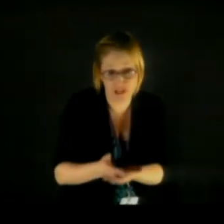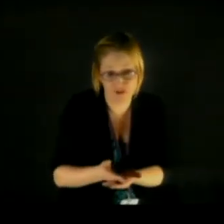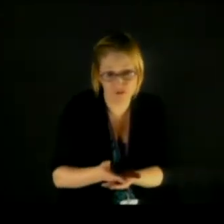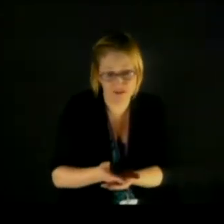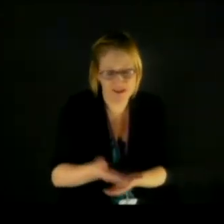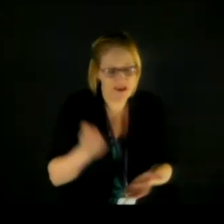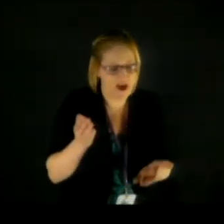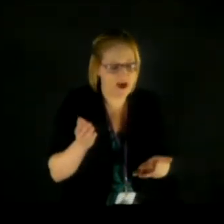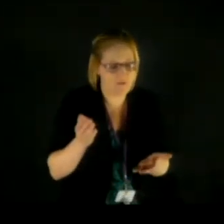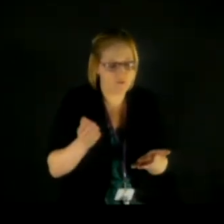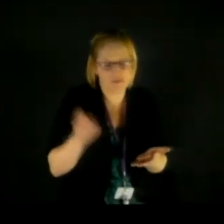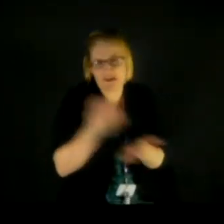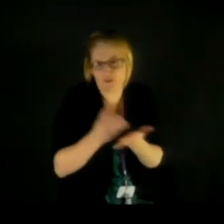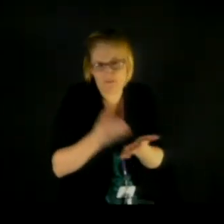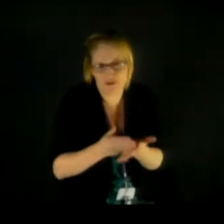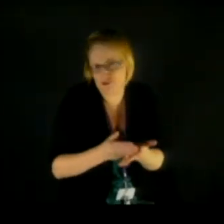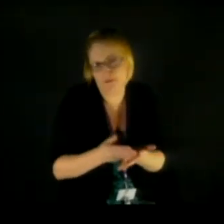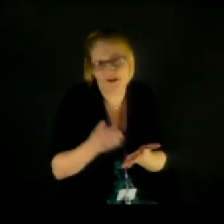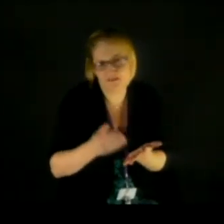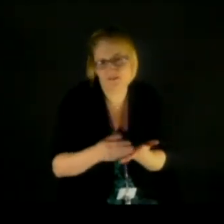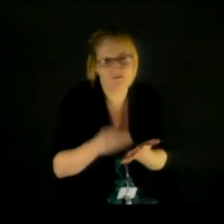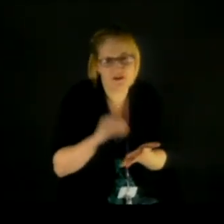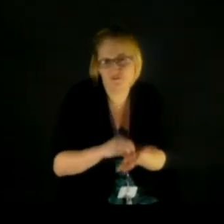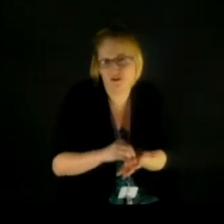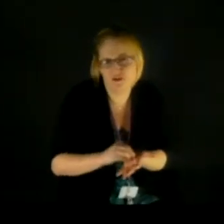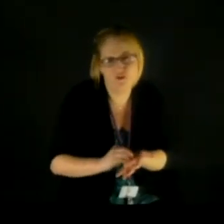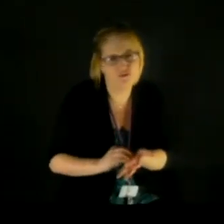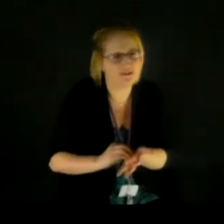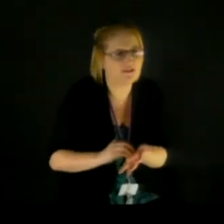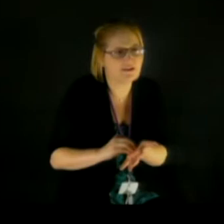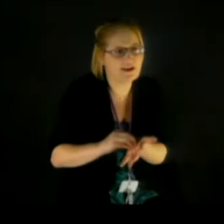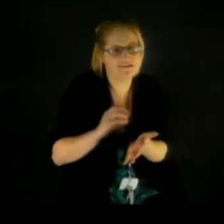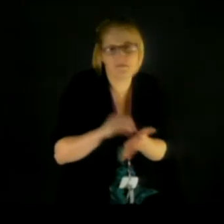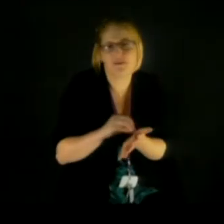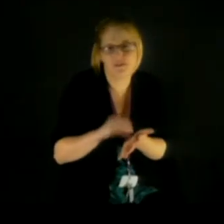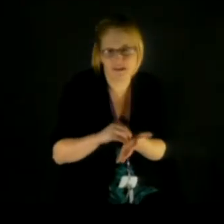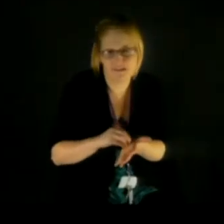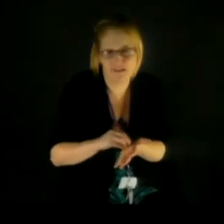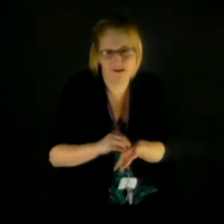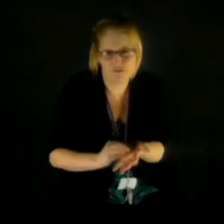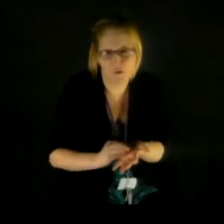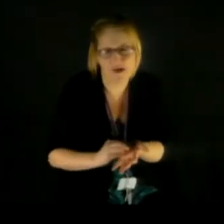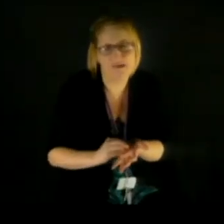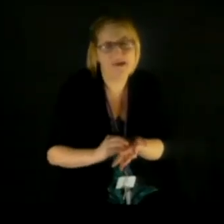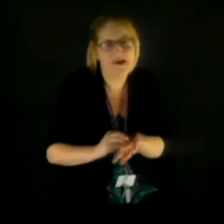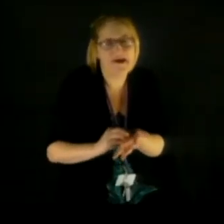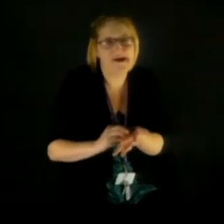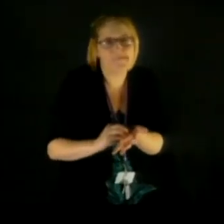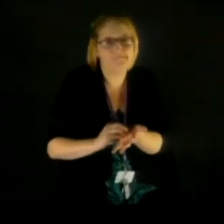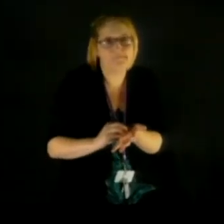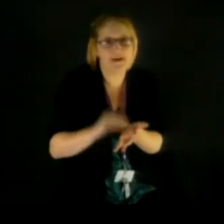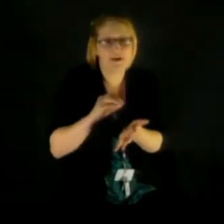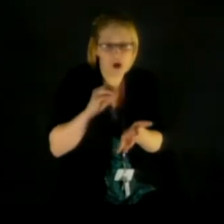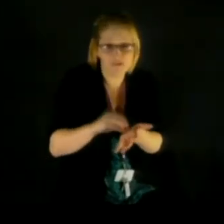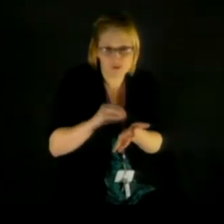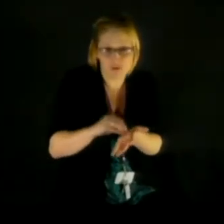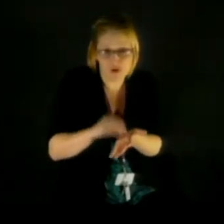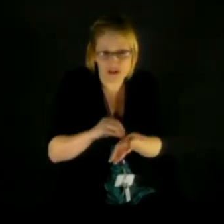you, with not only pictures, but also some interviews and some other things in there as well, but also your